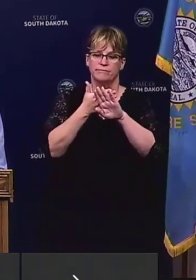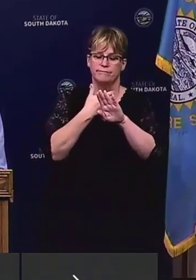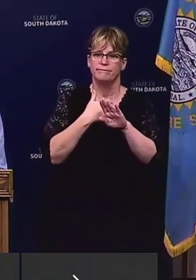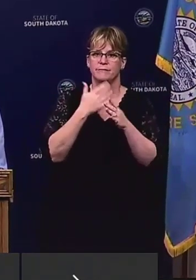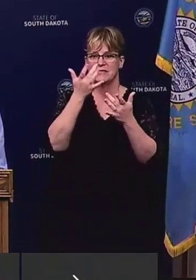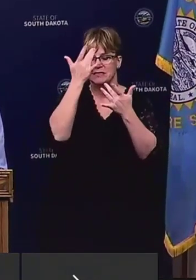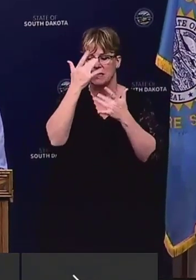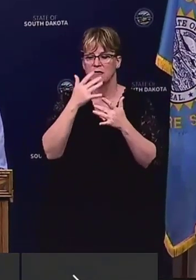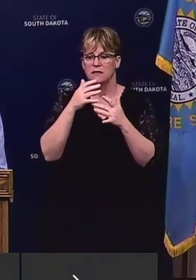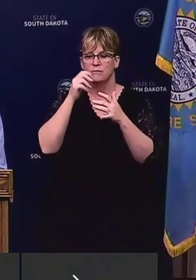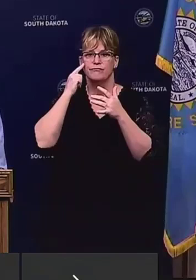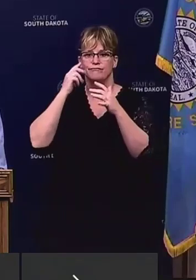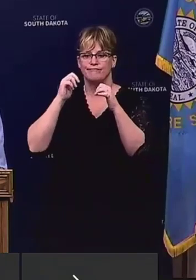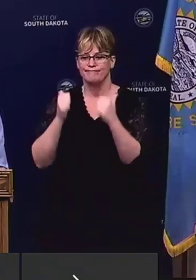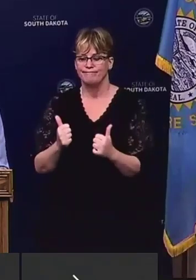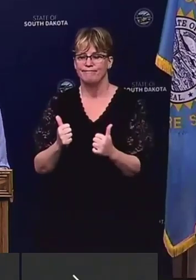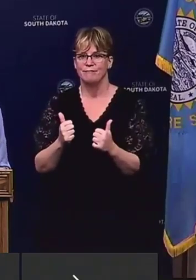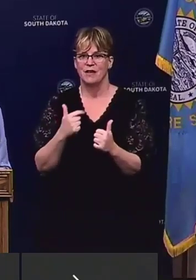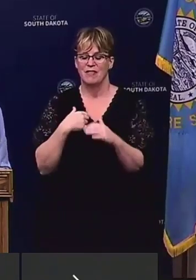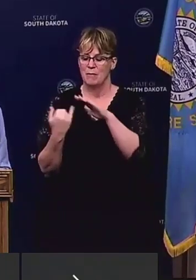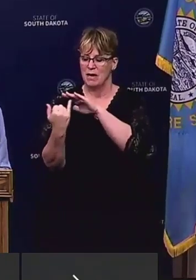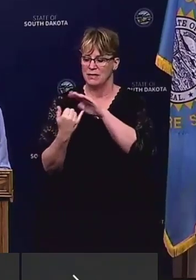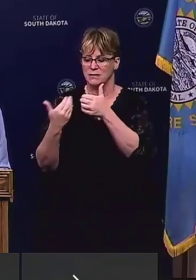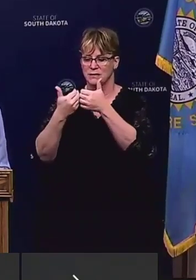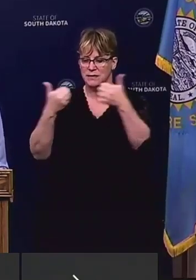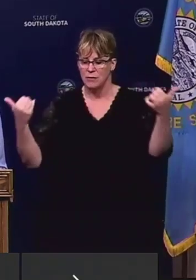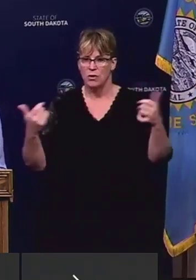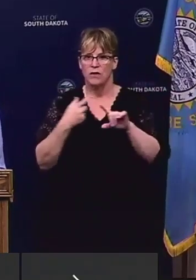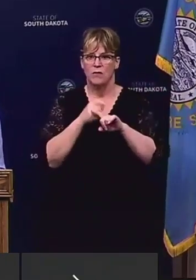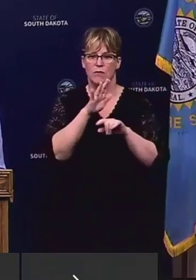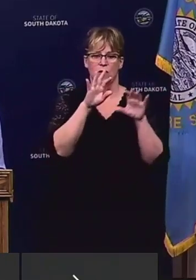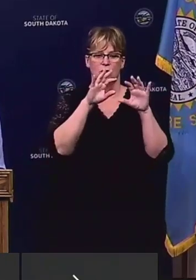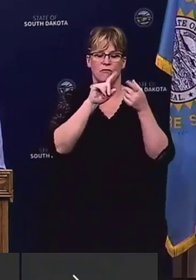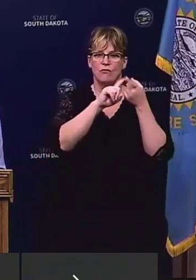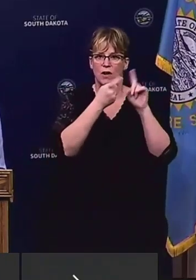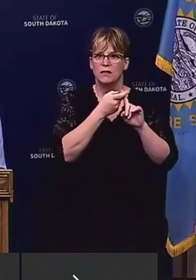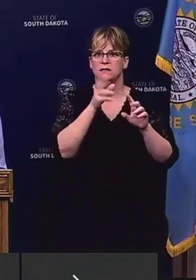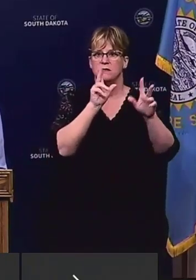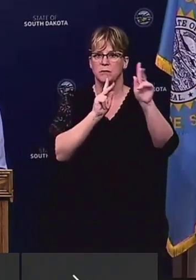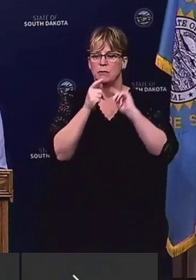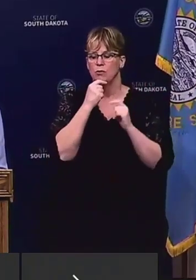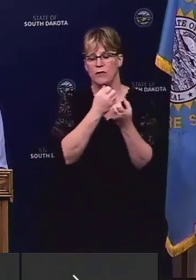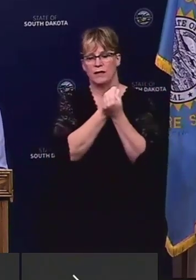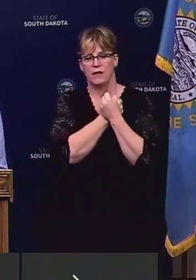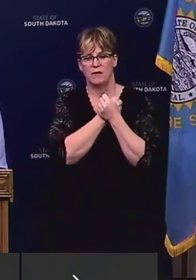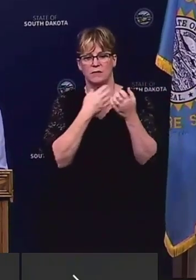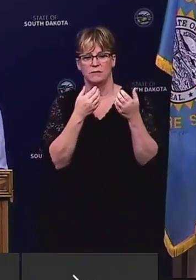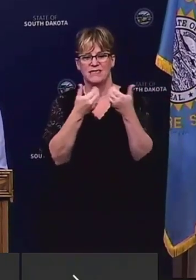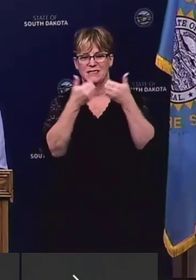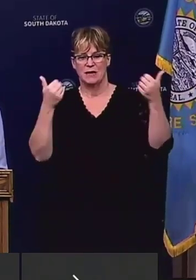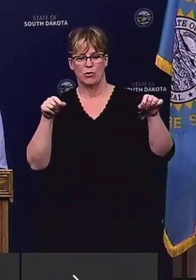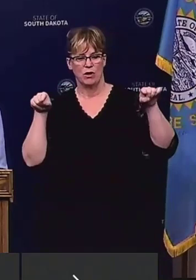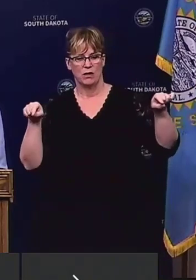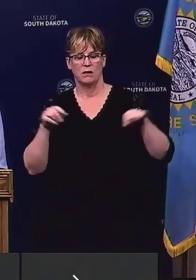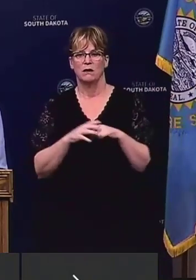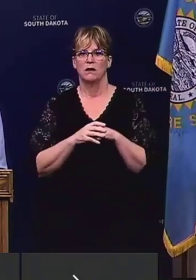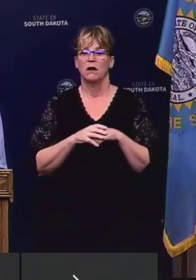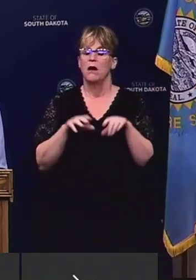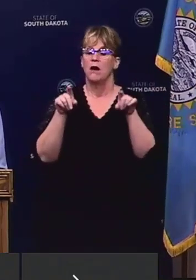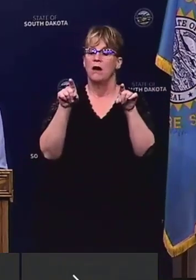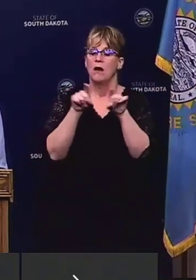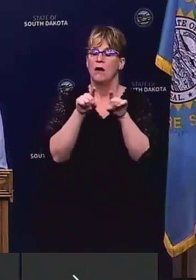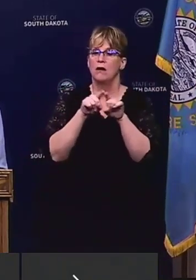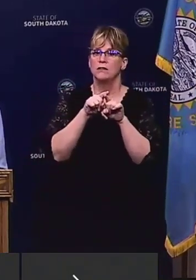care conditions, they've been isolated. They've been separated from their friends and people that they love. Then there's also the students.